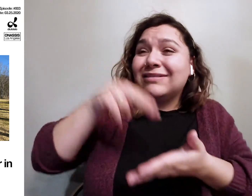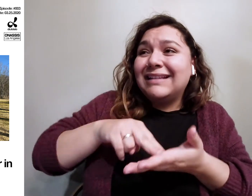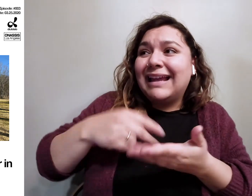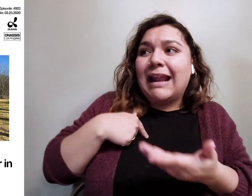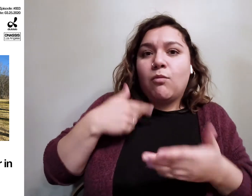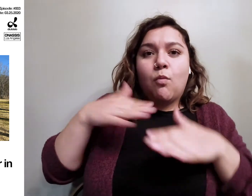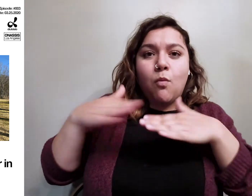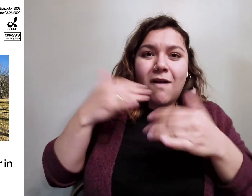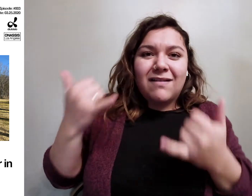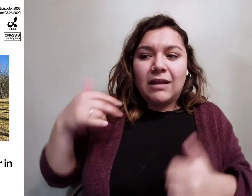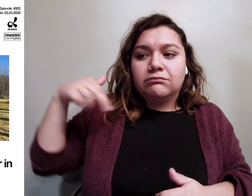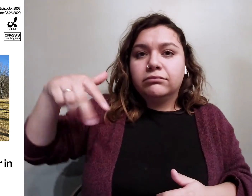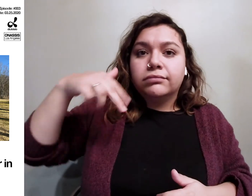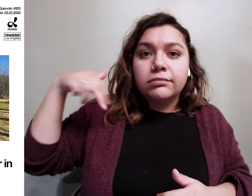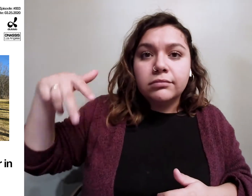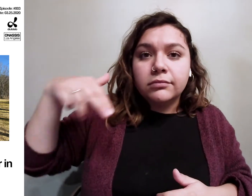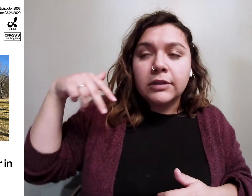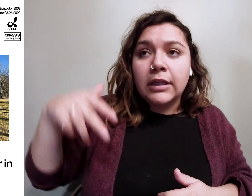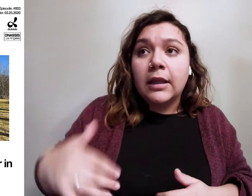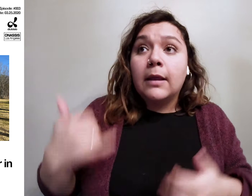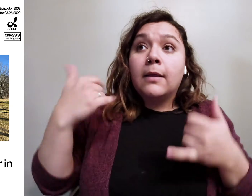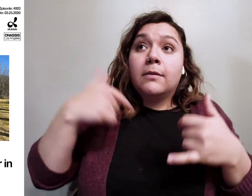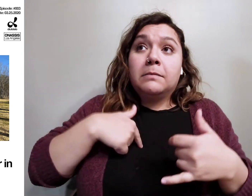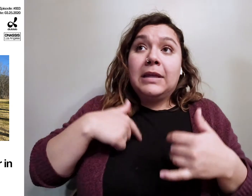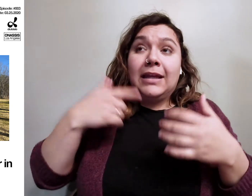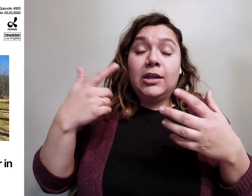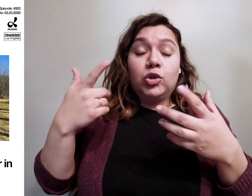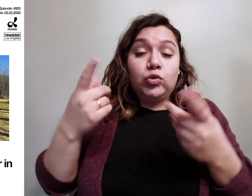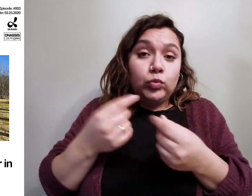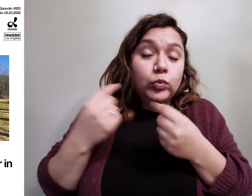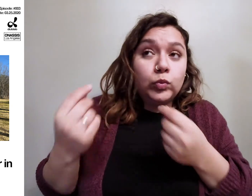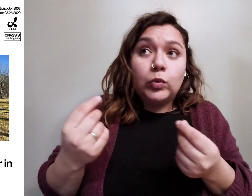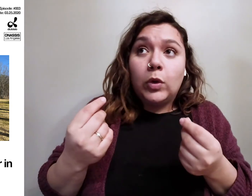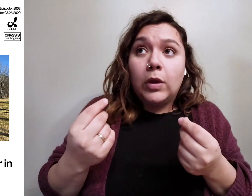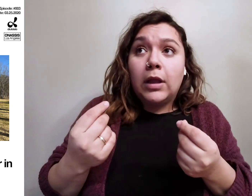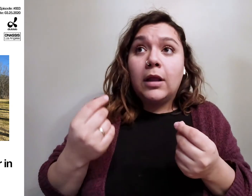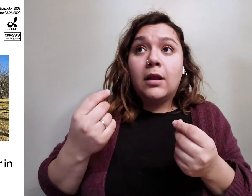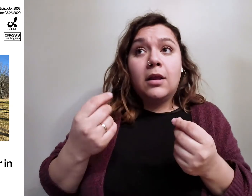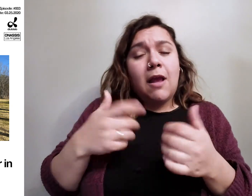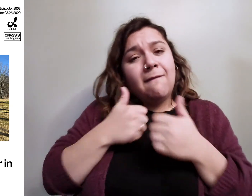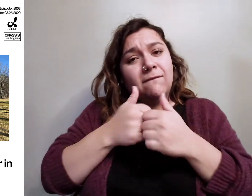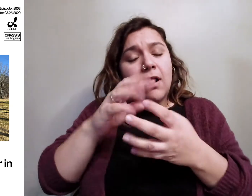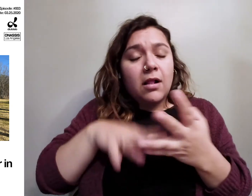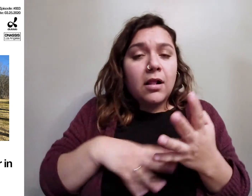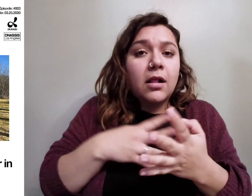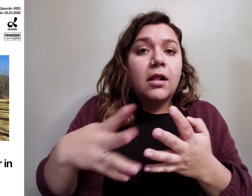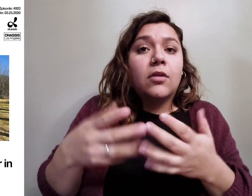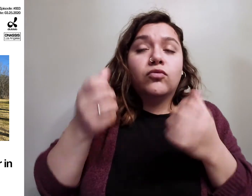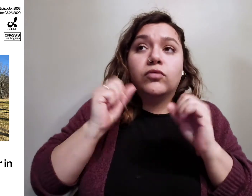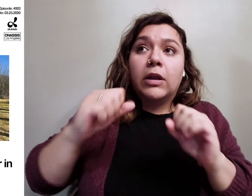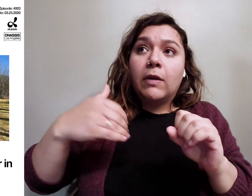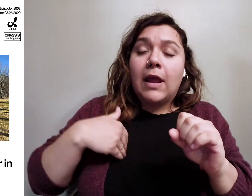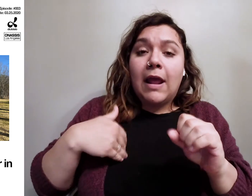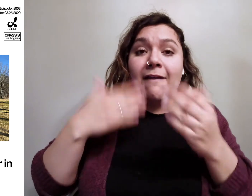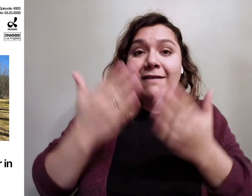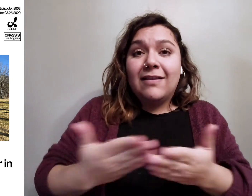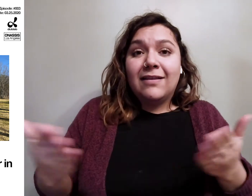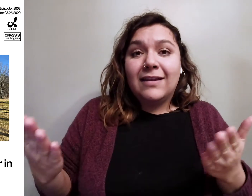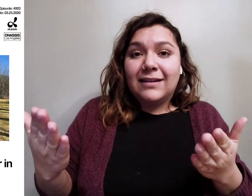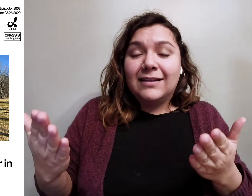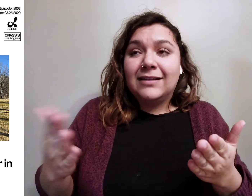And what I am doing every day is trying to maintain some kind of schedule, allowing for the fact that things